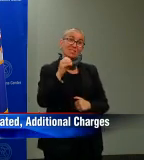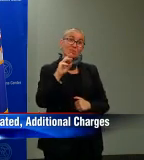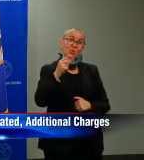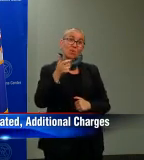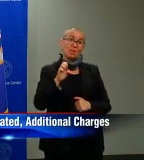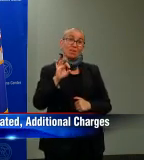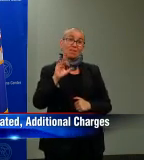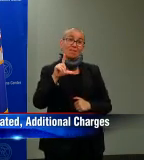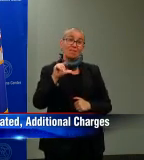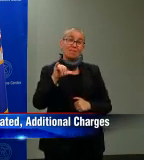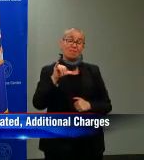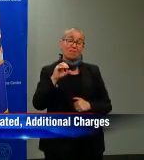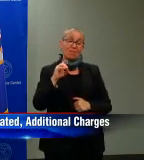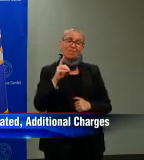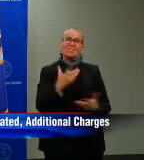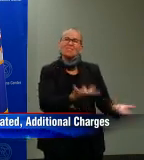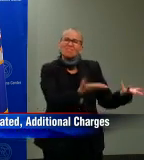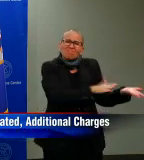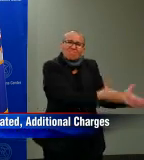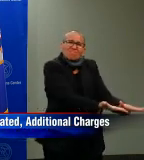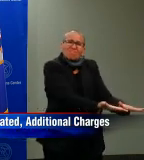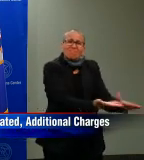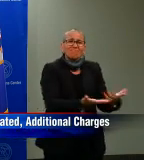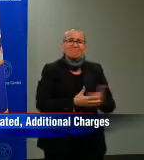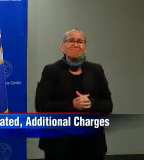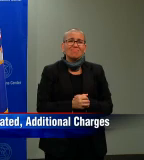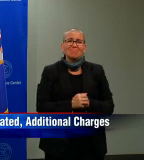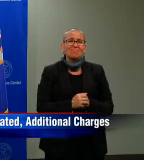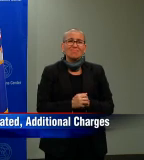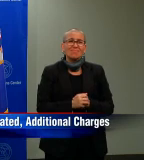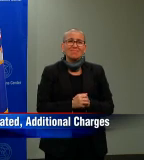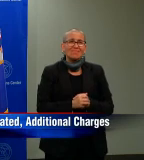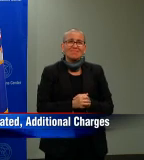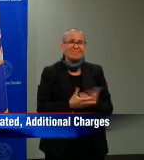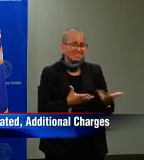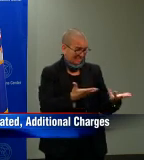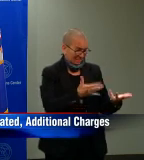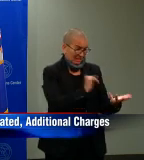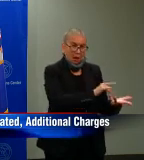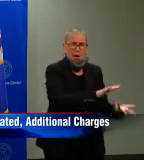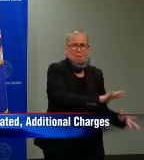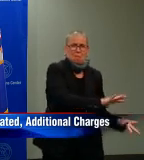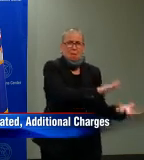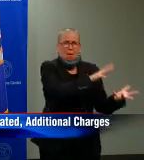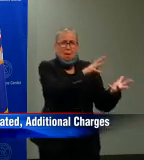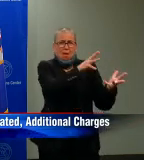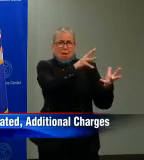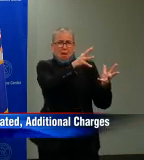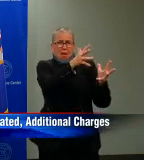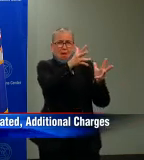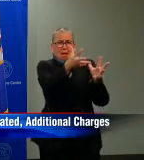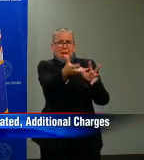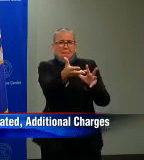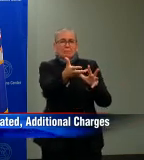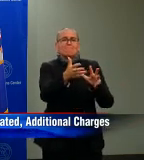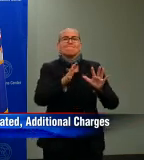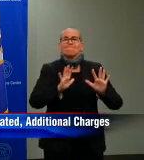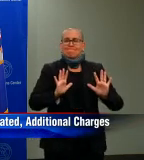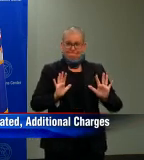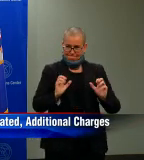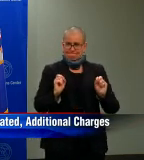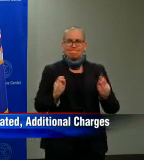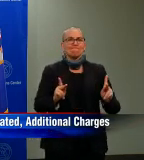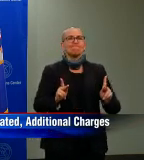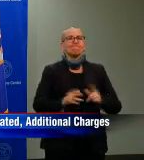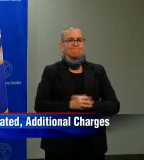out of the streets. They're not looking for just progress, they're looking for transformational change. So what I would say to Minnesotans, we got a unique